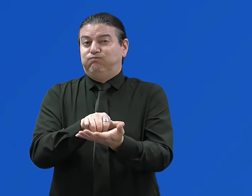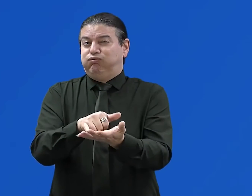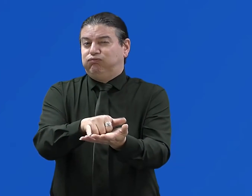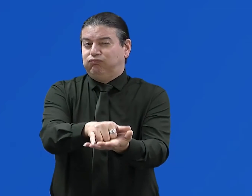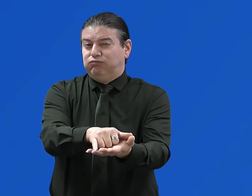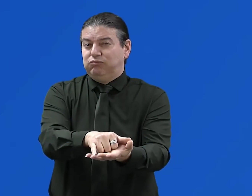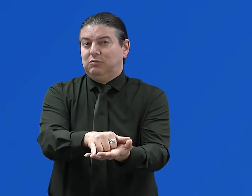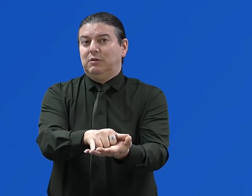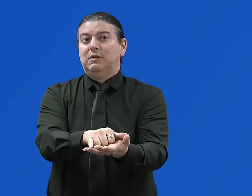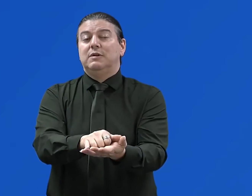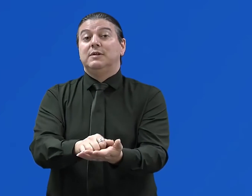diabetes,